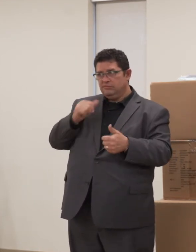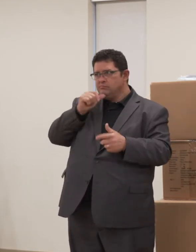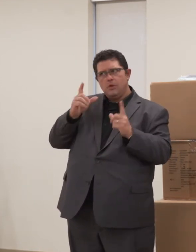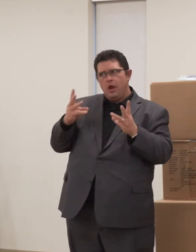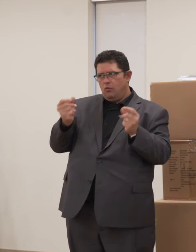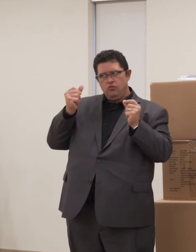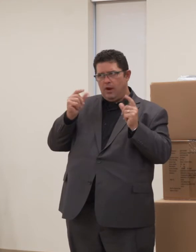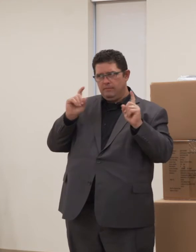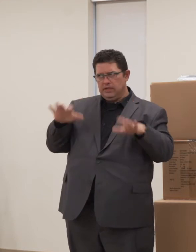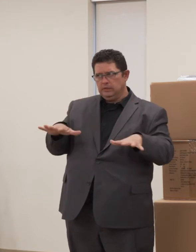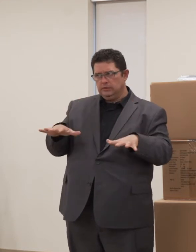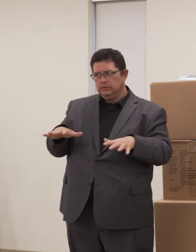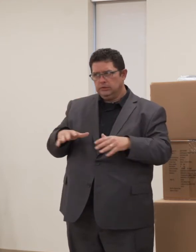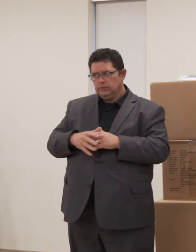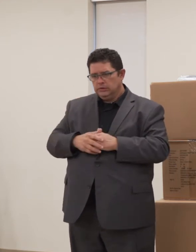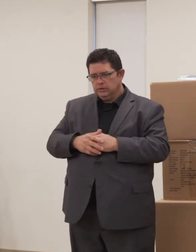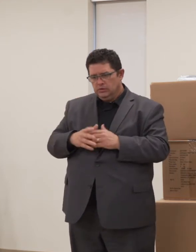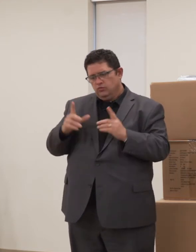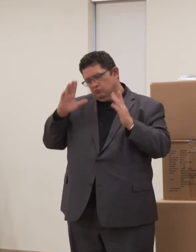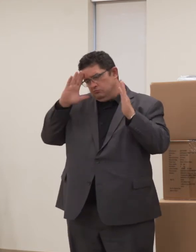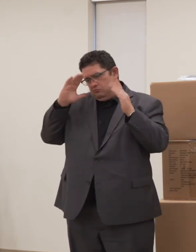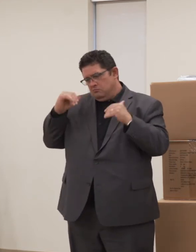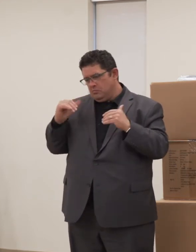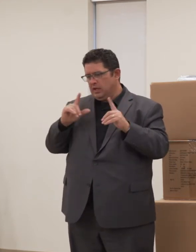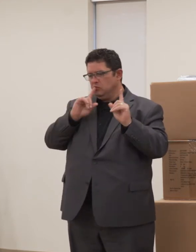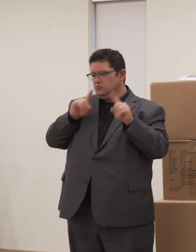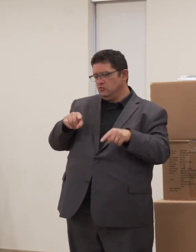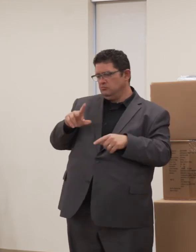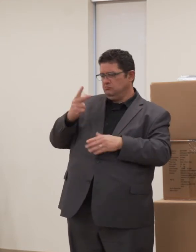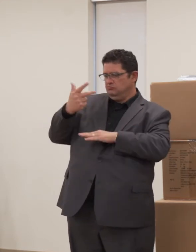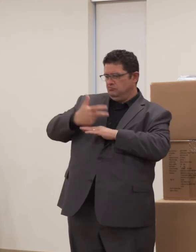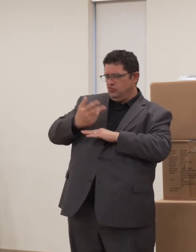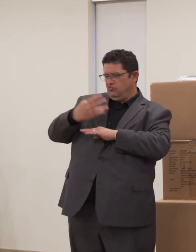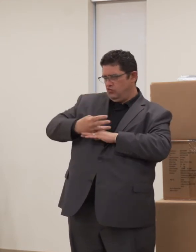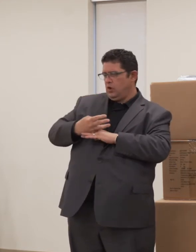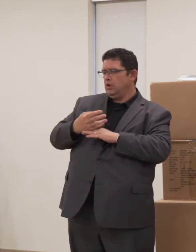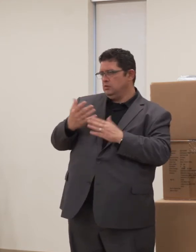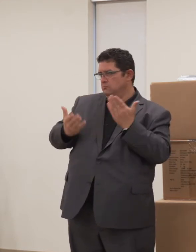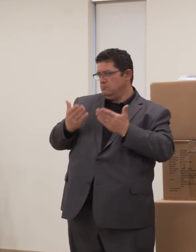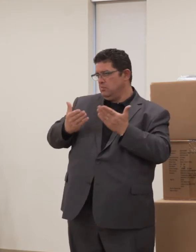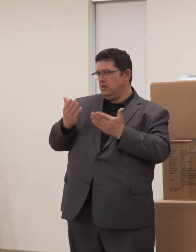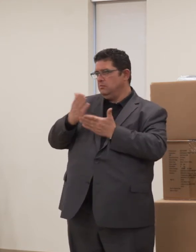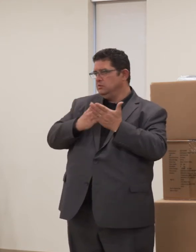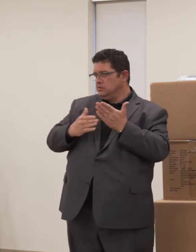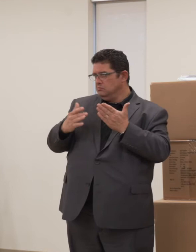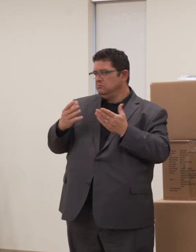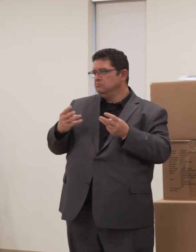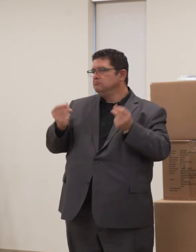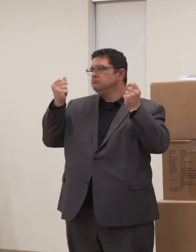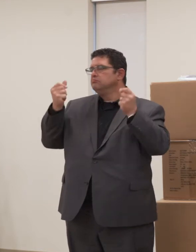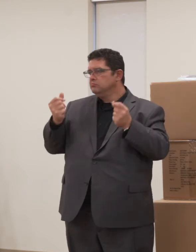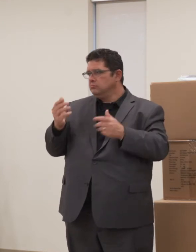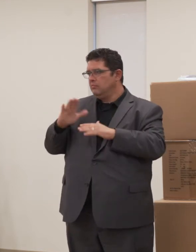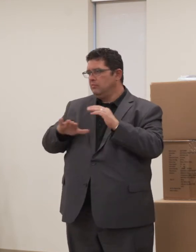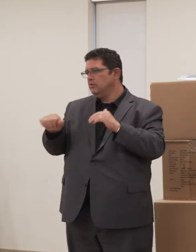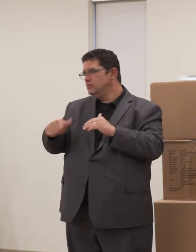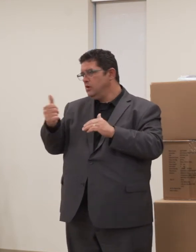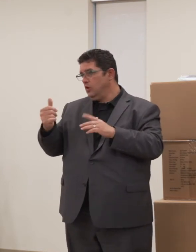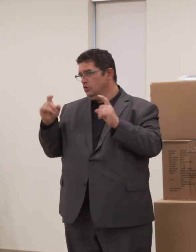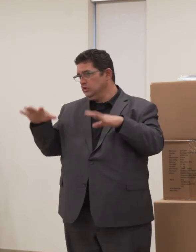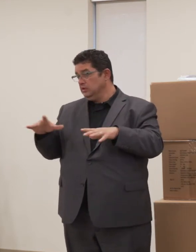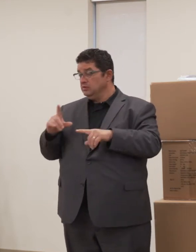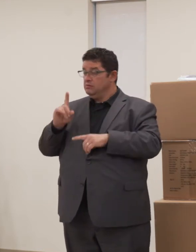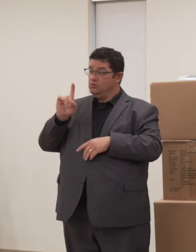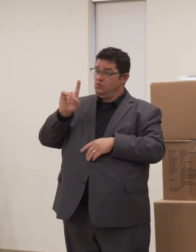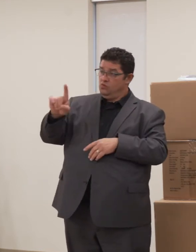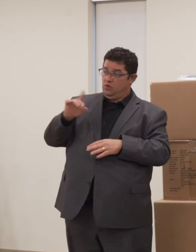results, at least the way it's working now, within 3 or 4 days. It'll be more promptly than some of the other testing supply lines. But one important thing